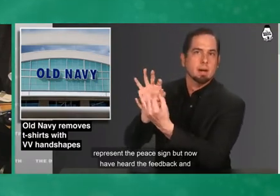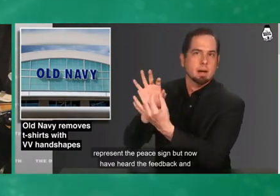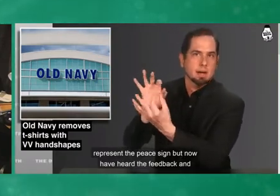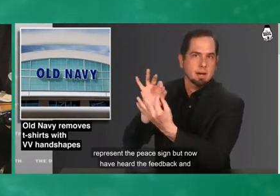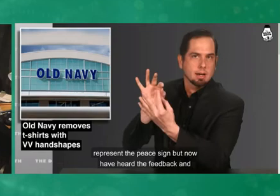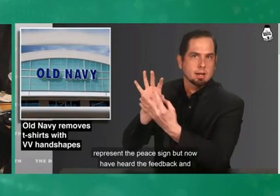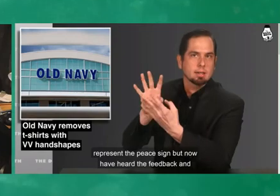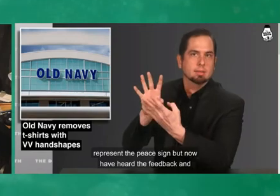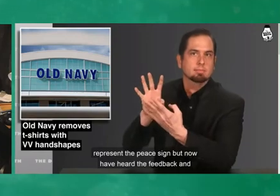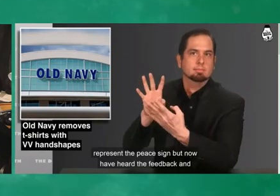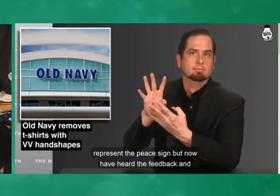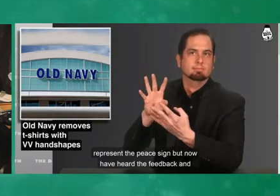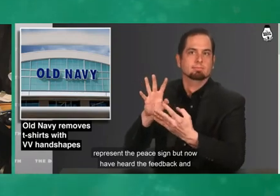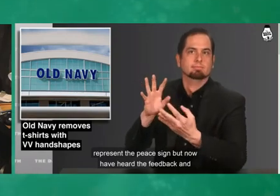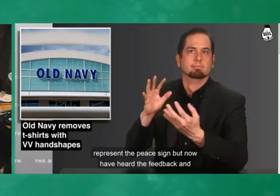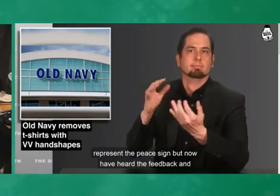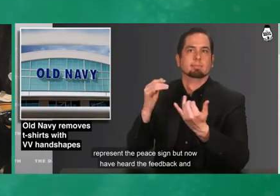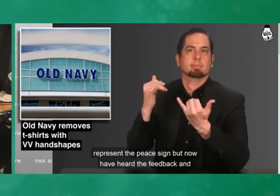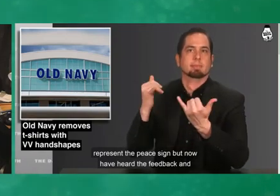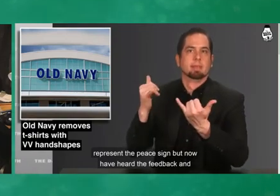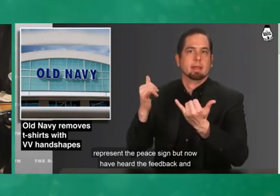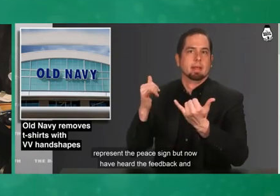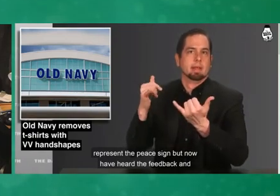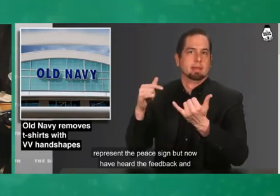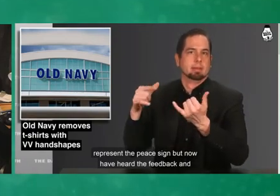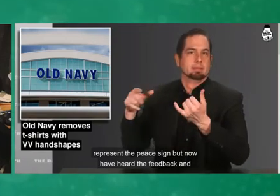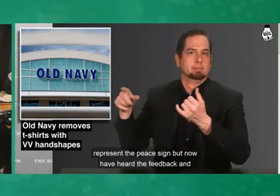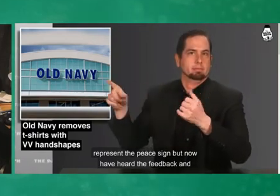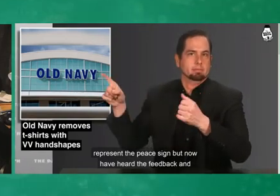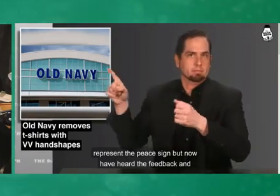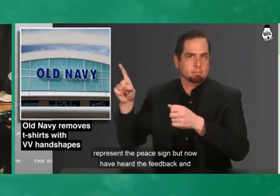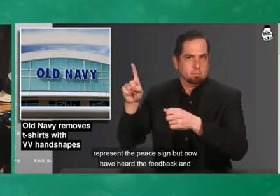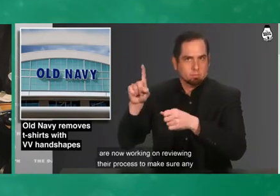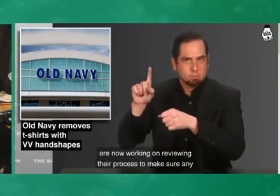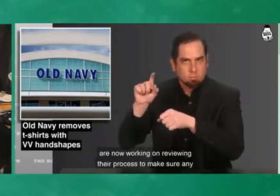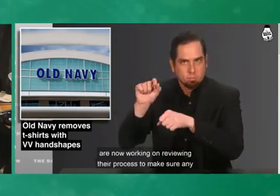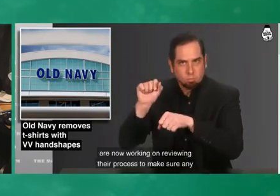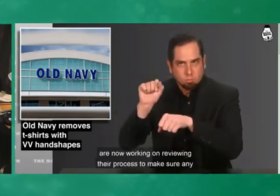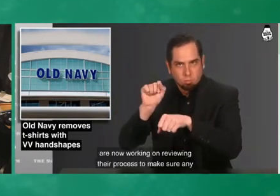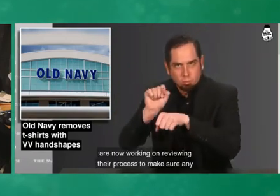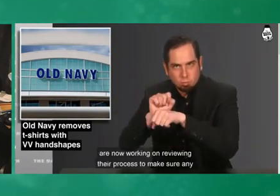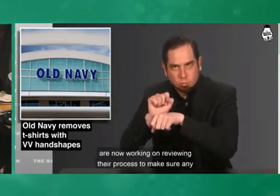heard feedback. I'm adding some extra words in here. Now